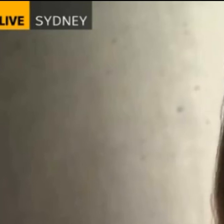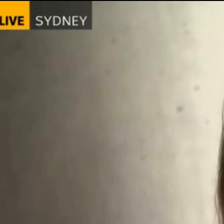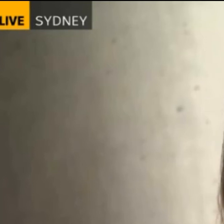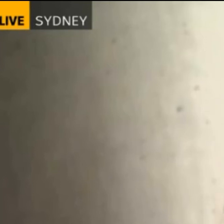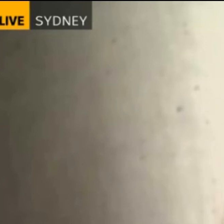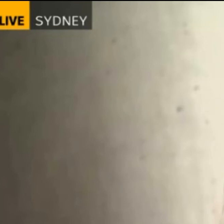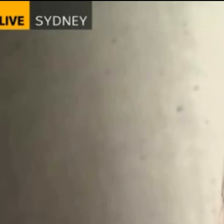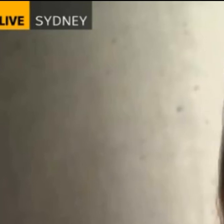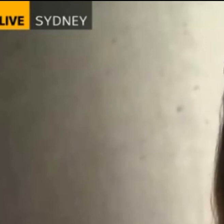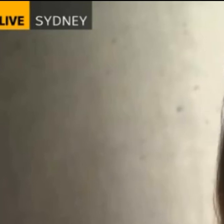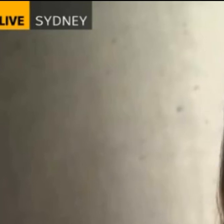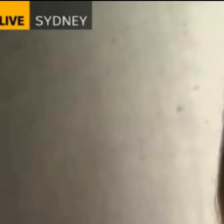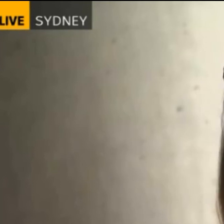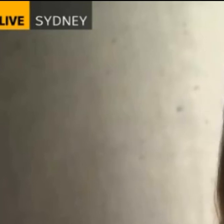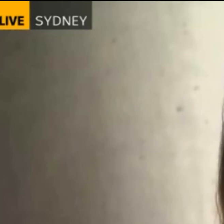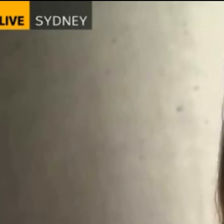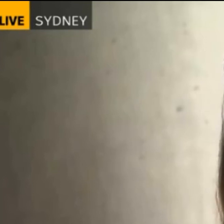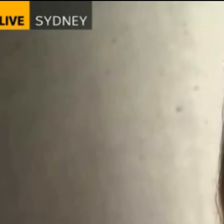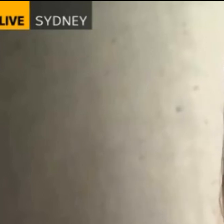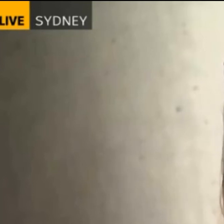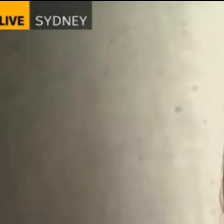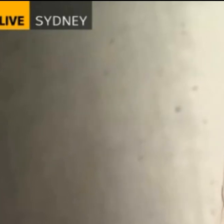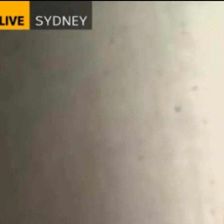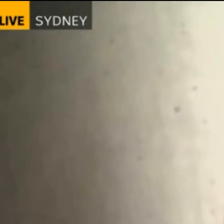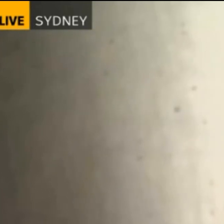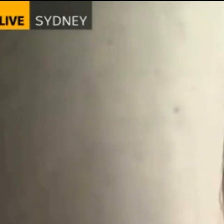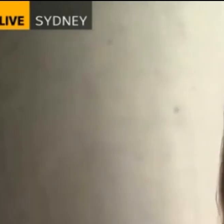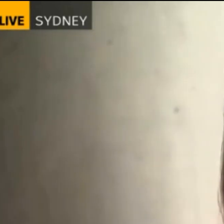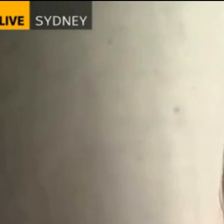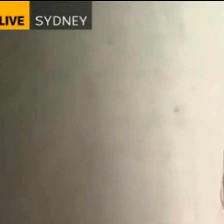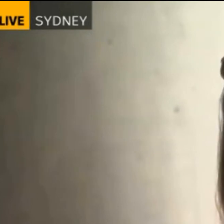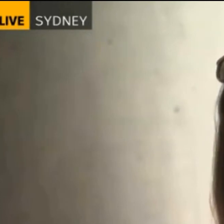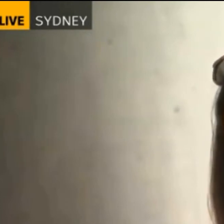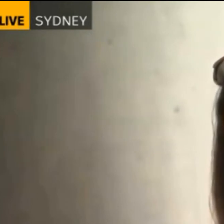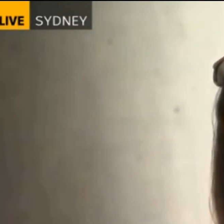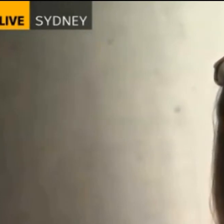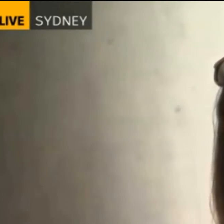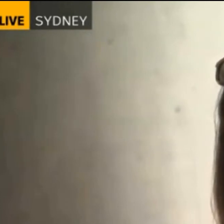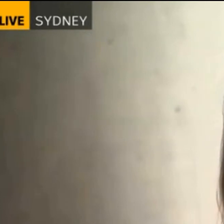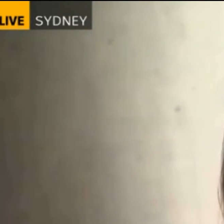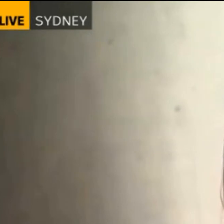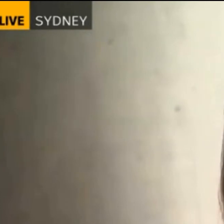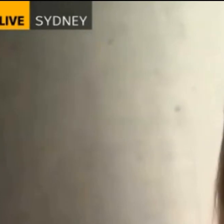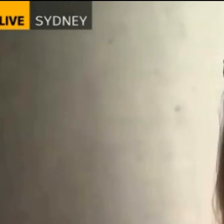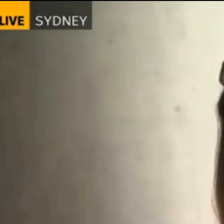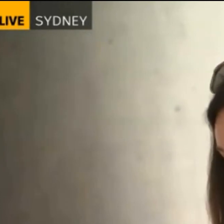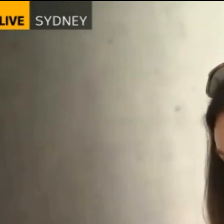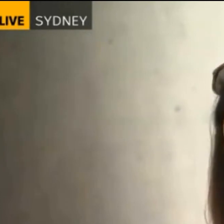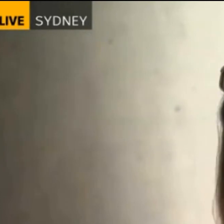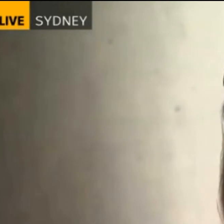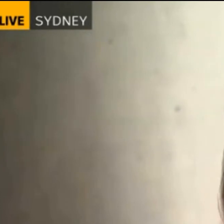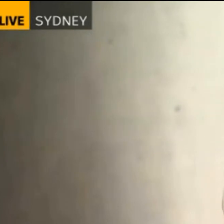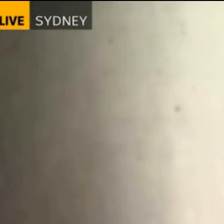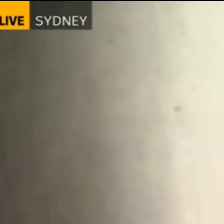about concern about air conditioning and how it might have spread on that level. I know we cleared this up early in the pandemic, but is there